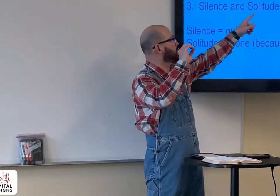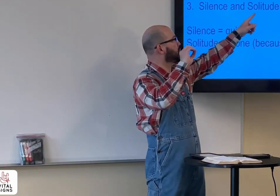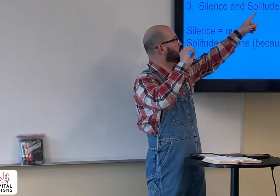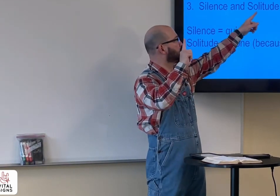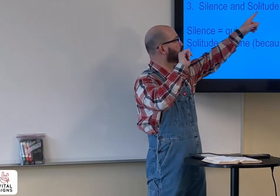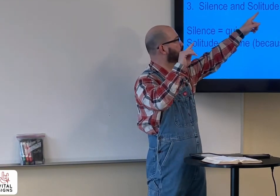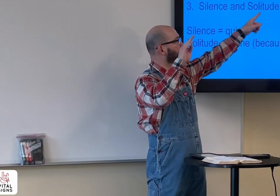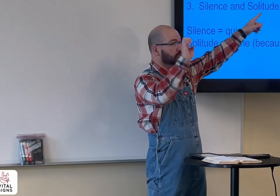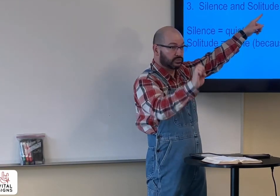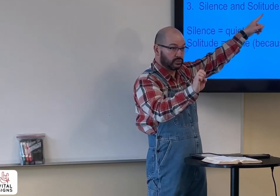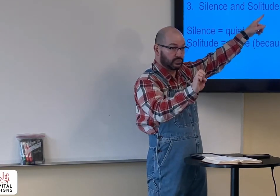Solitude.